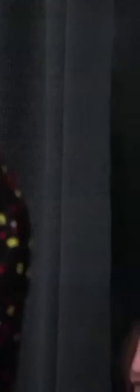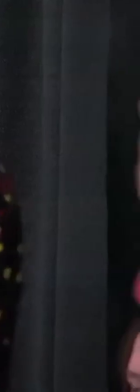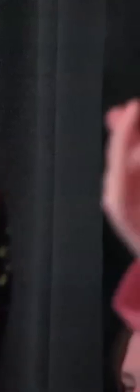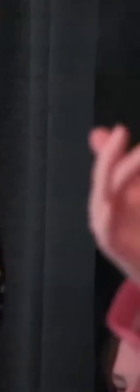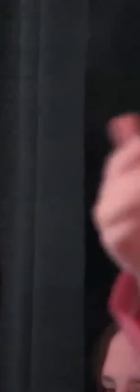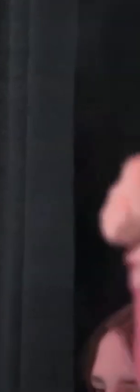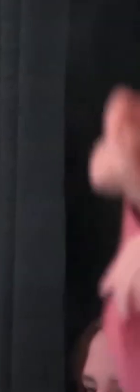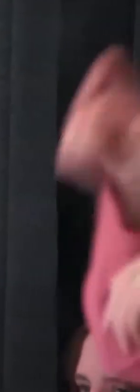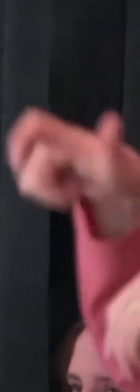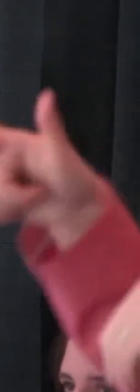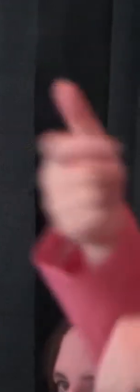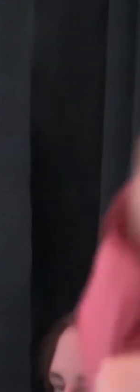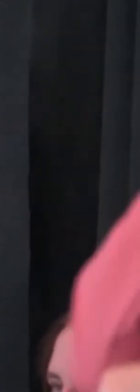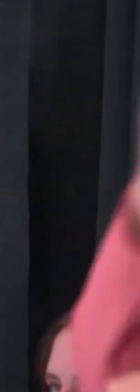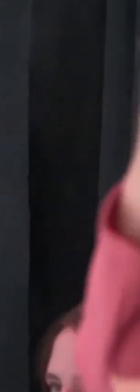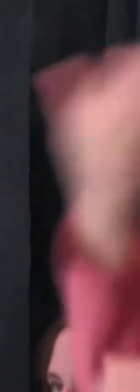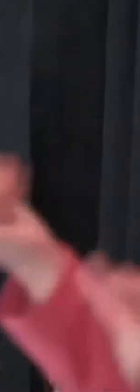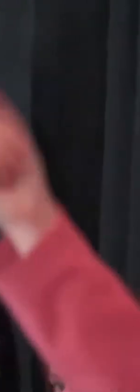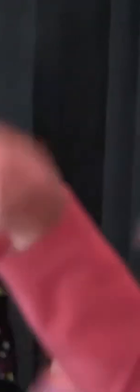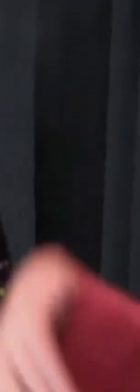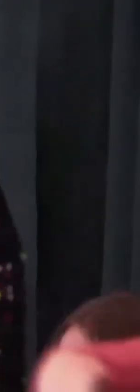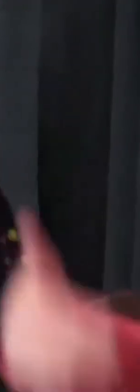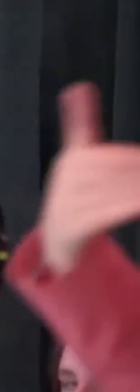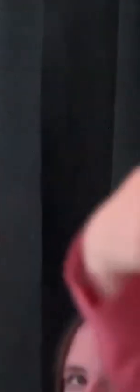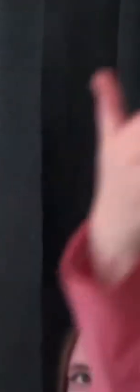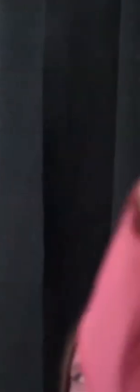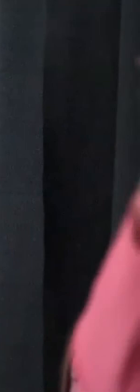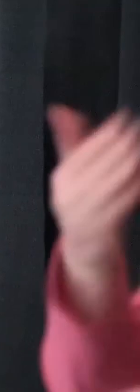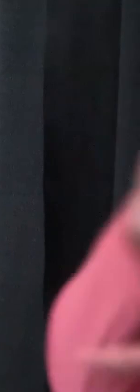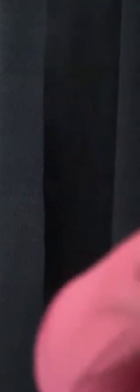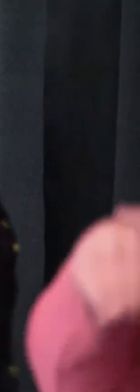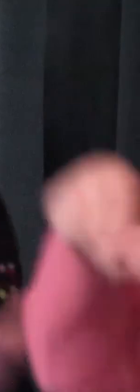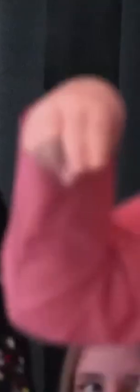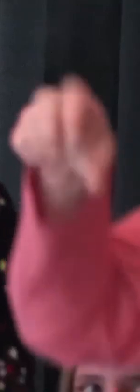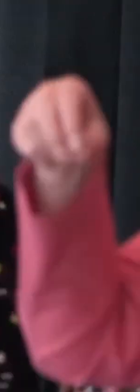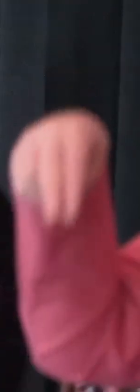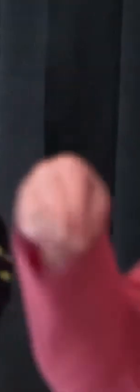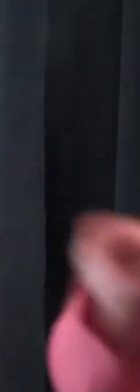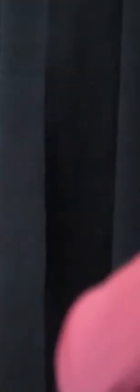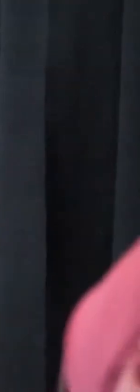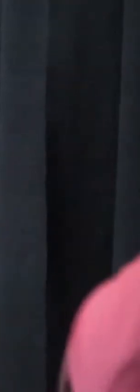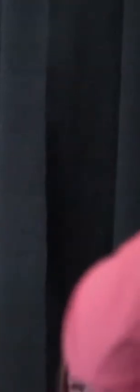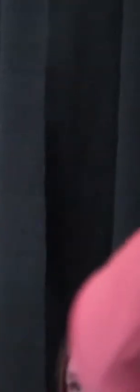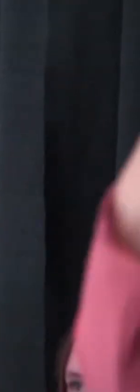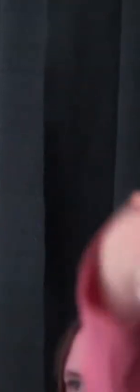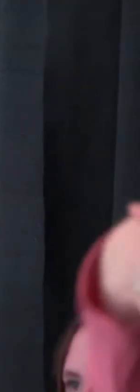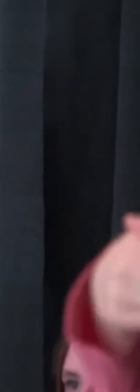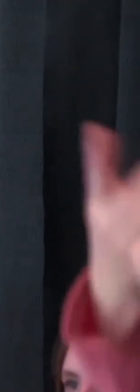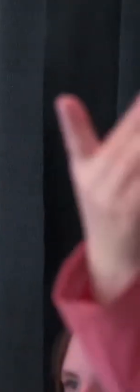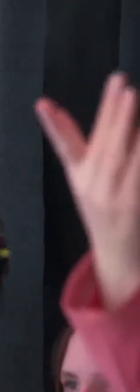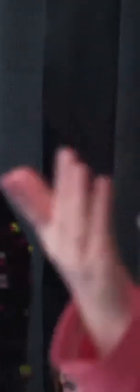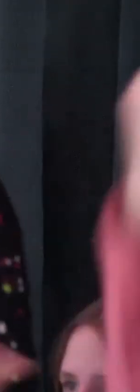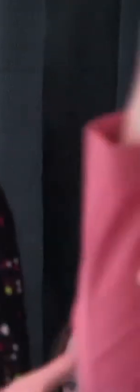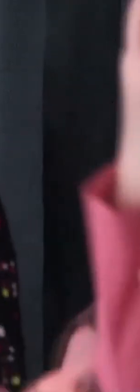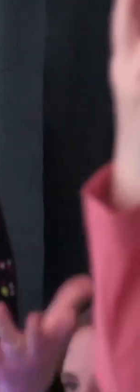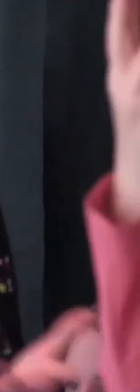So firstly, thank you all for coming this morning, and thank you, Minister Noonan. It was a pleasure to meet you again on this occasion and have the